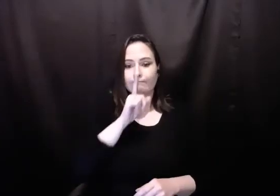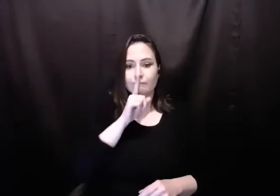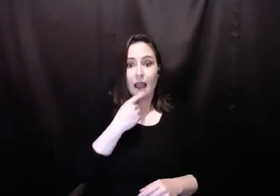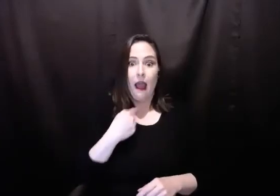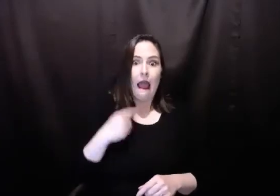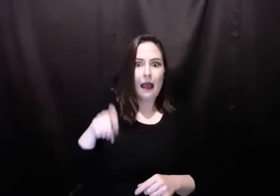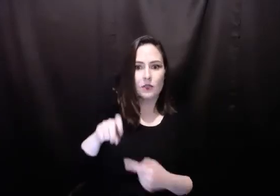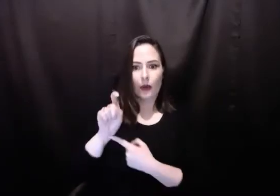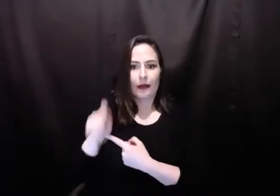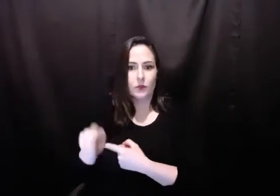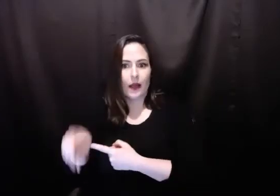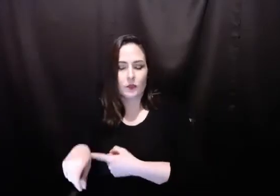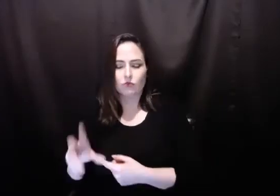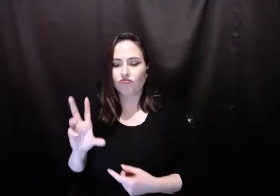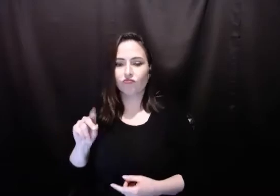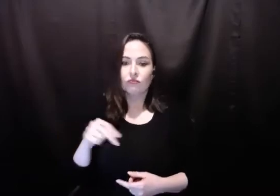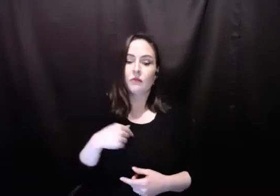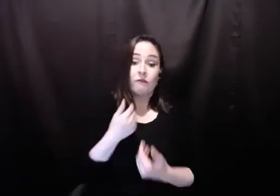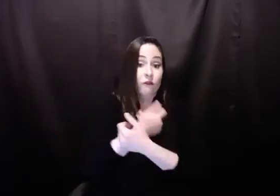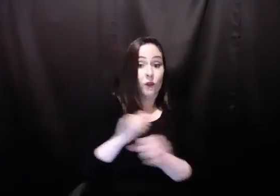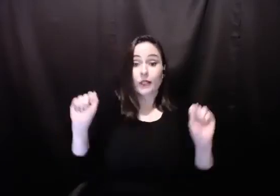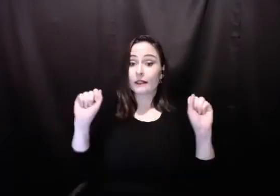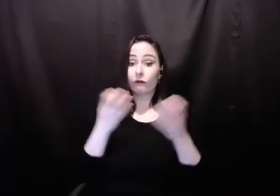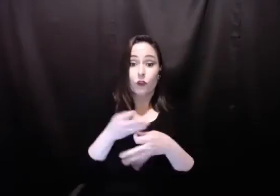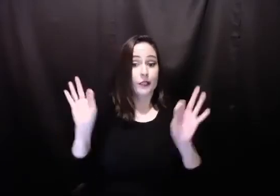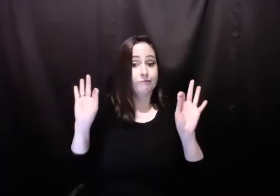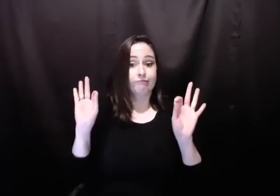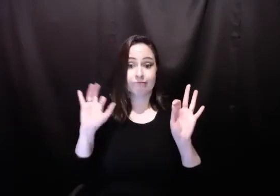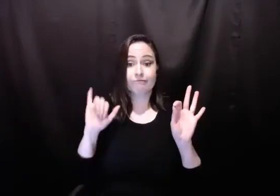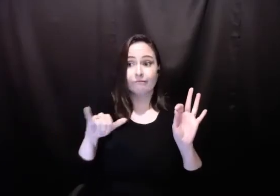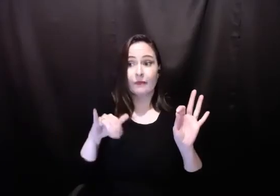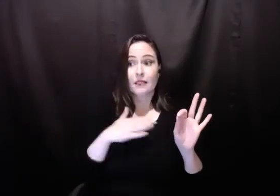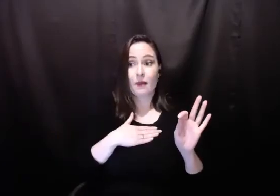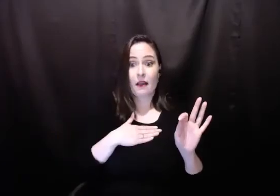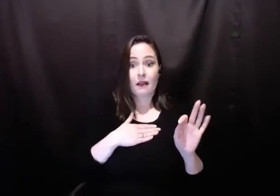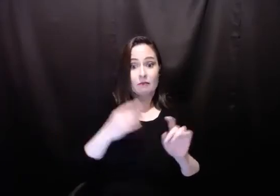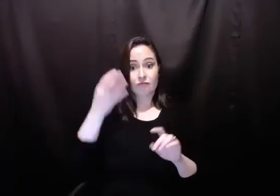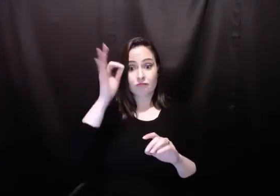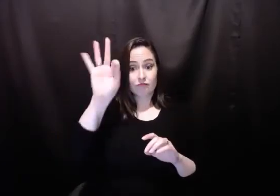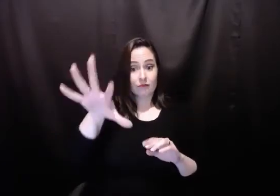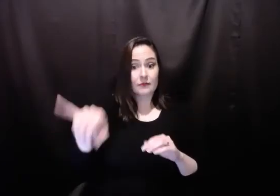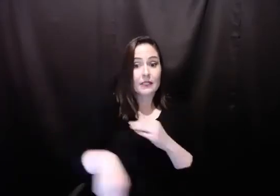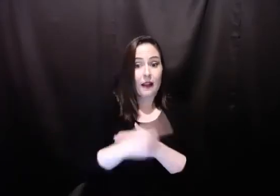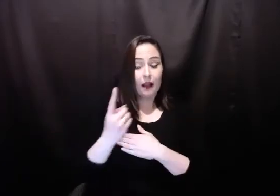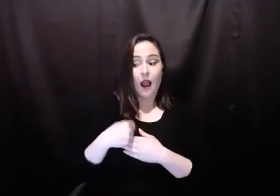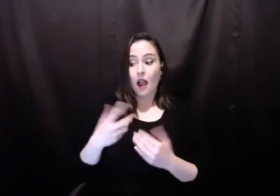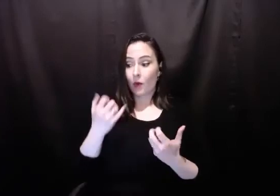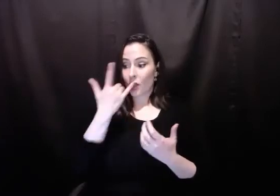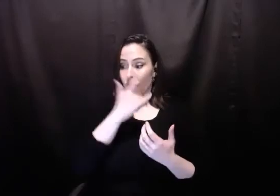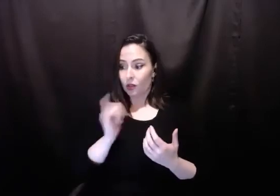do I want to be? And then to act my way into it. Sometimes when women will say to me, I